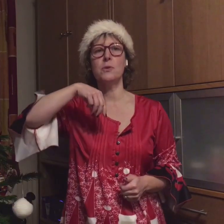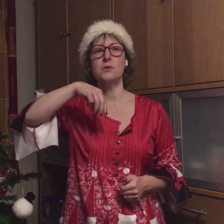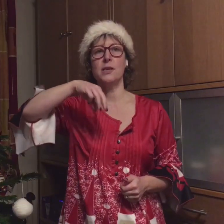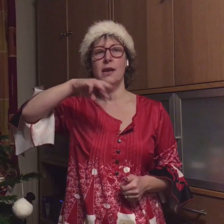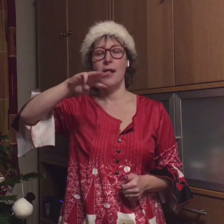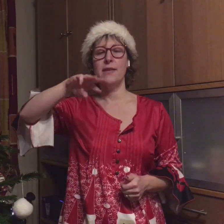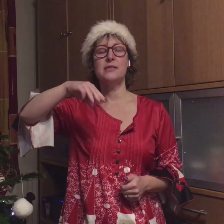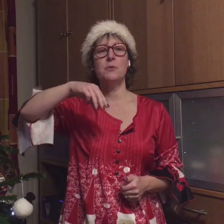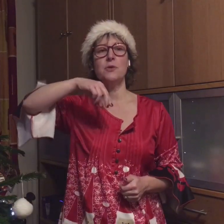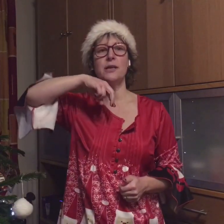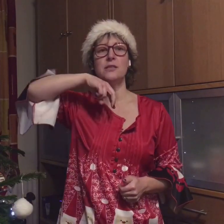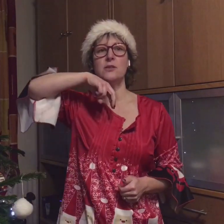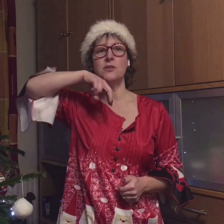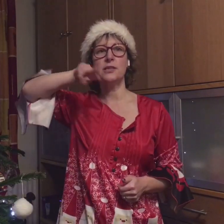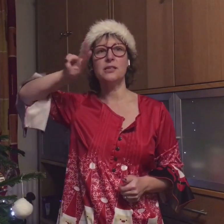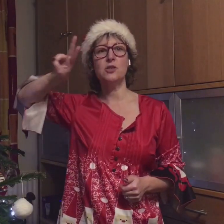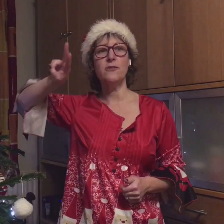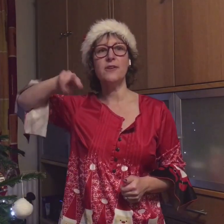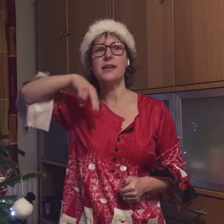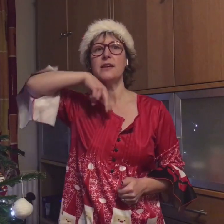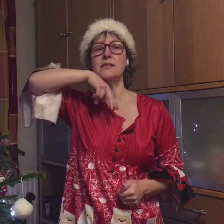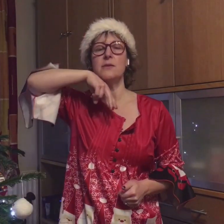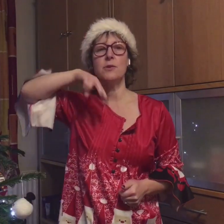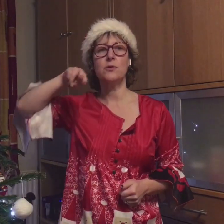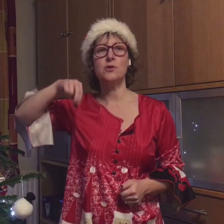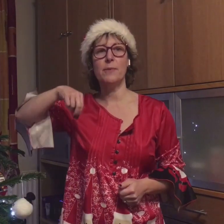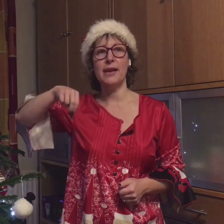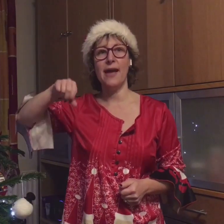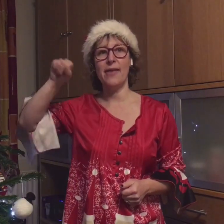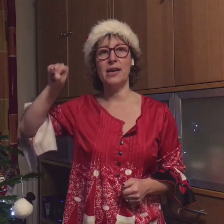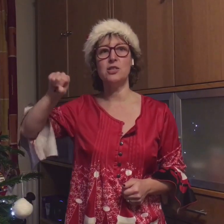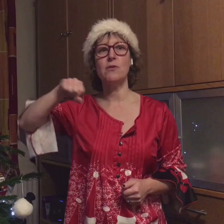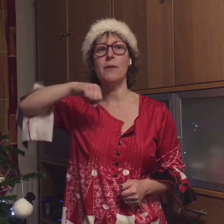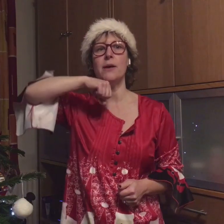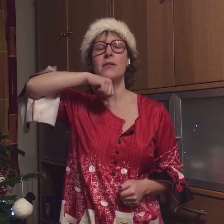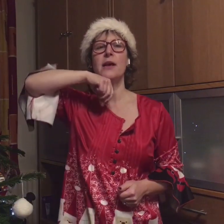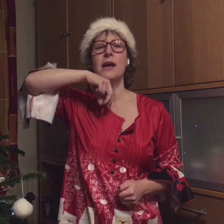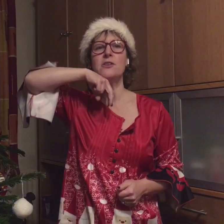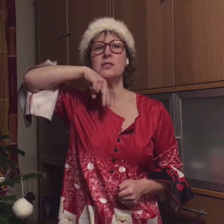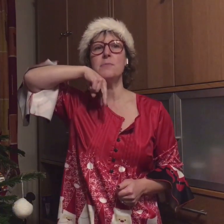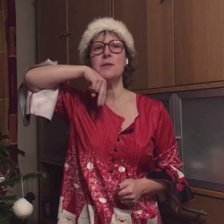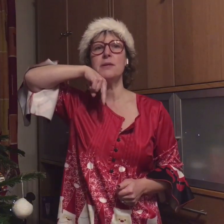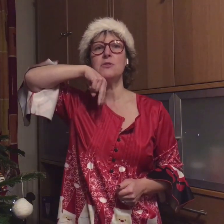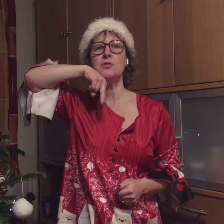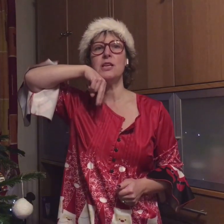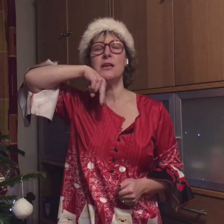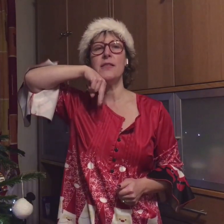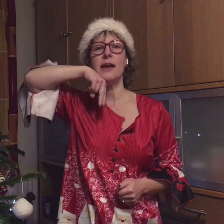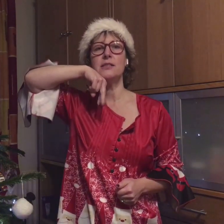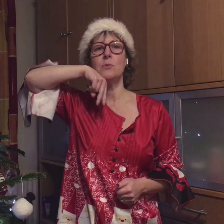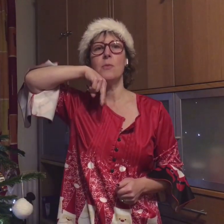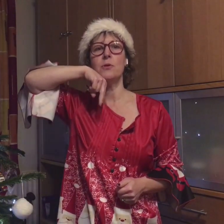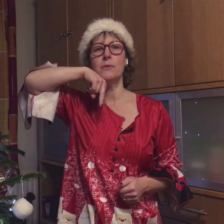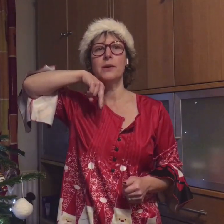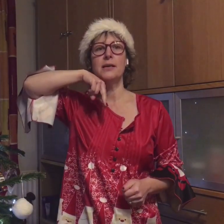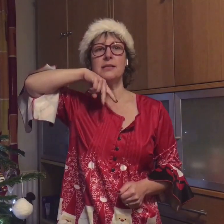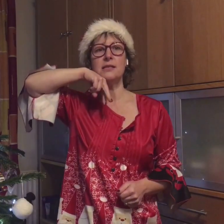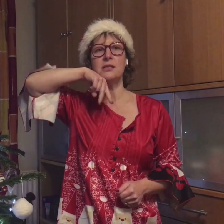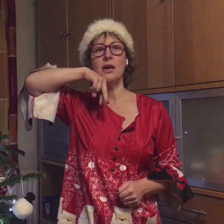wobbles. And that's what you're going to do. So you're going to get two fingers with your dominant hand, the hand you write with, and you're just going to put them under your chin and they're going to wobble. So that's a